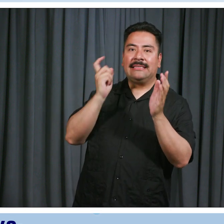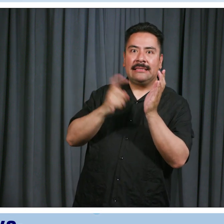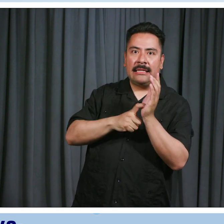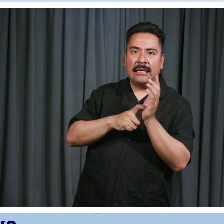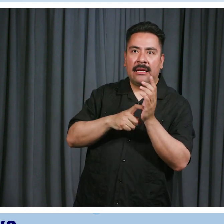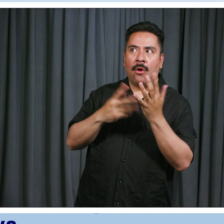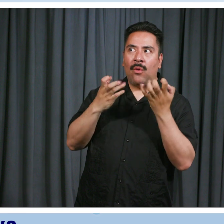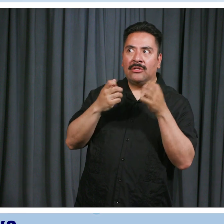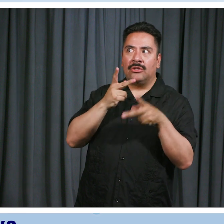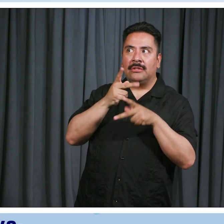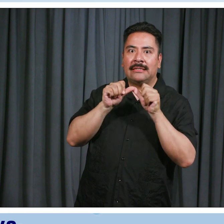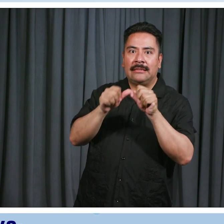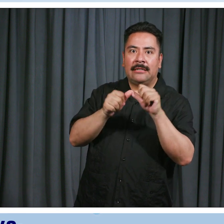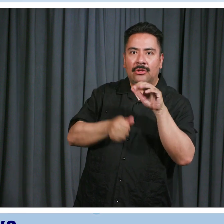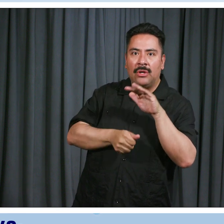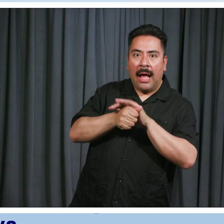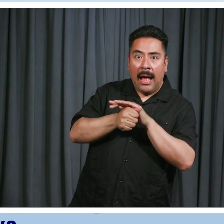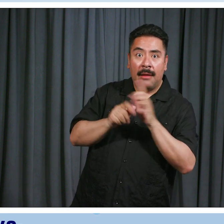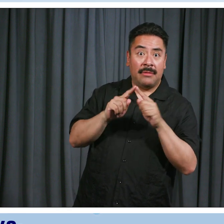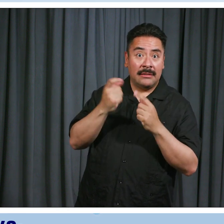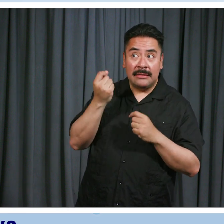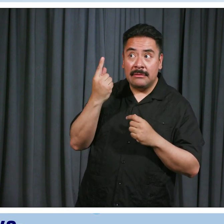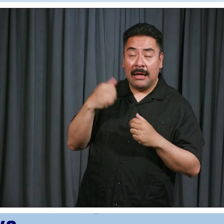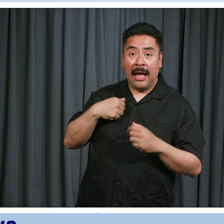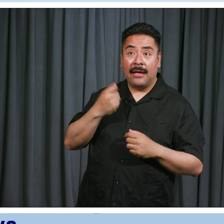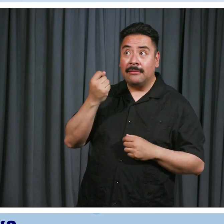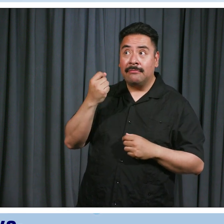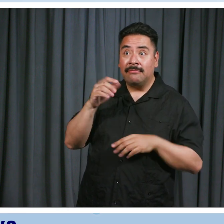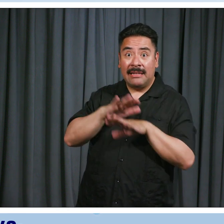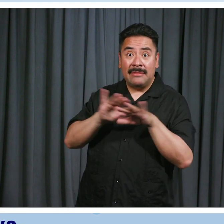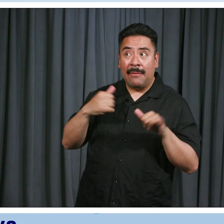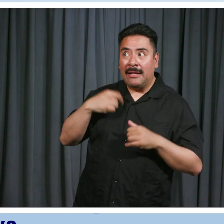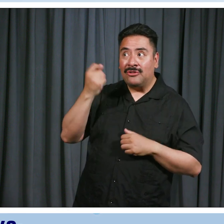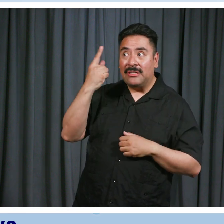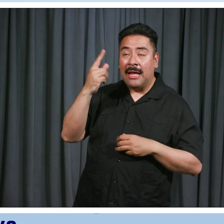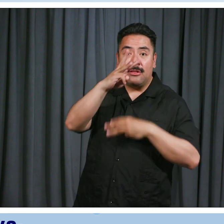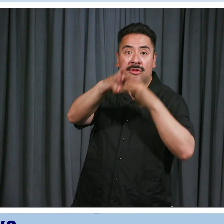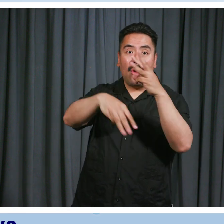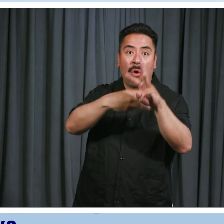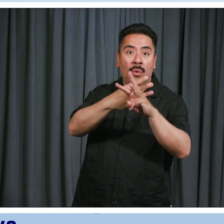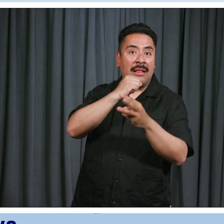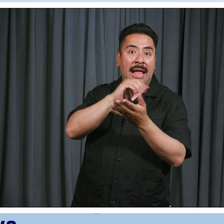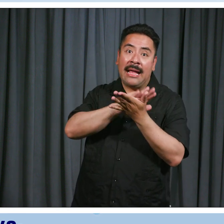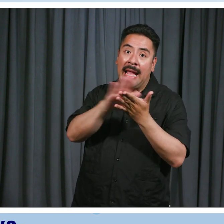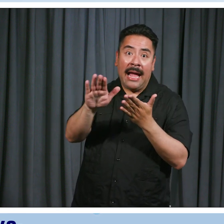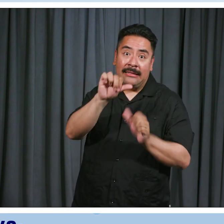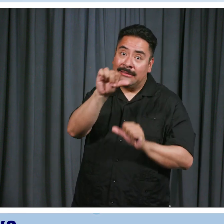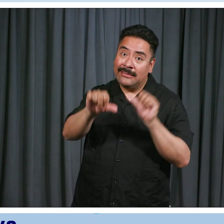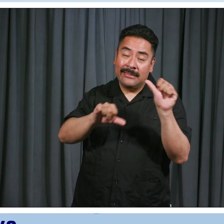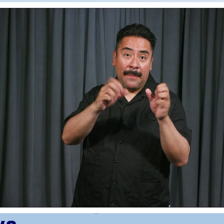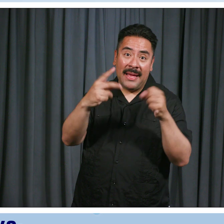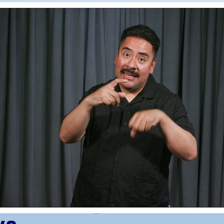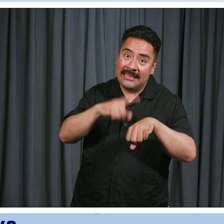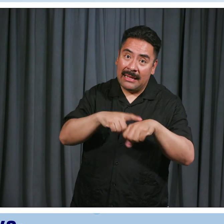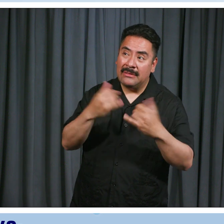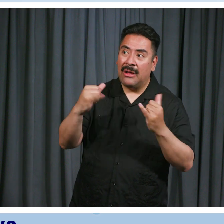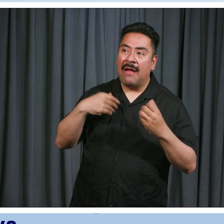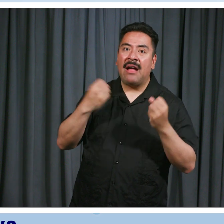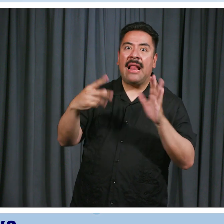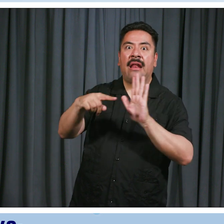that. But I also understand, because our world is not kind to people all the time, and there is still a lot of